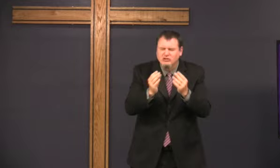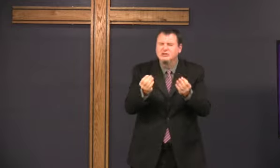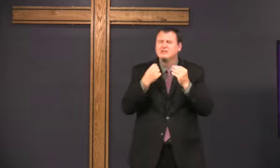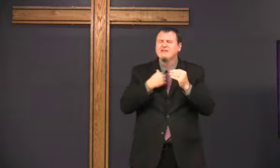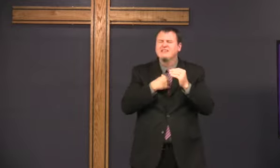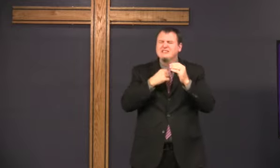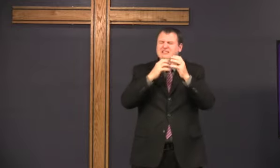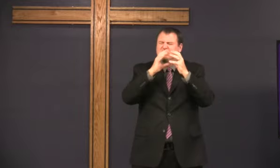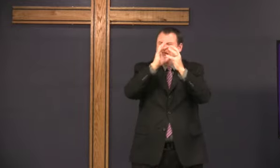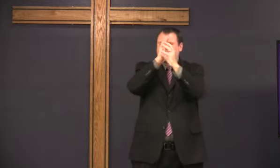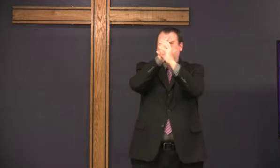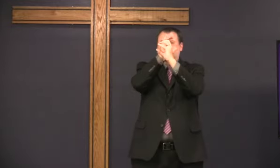Teach us to pay attention.